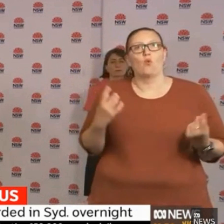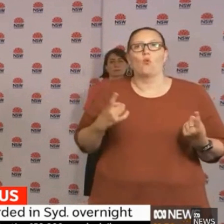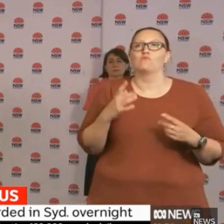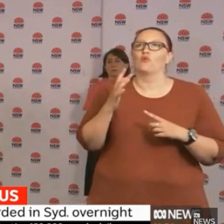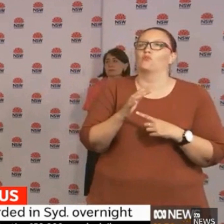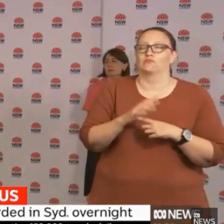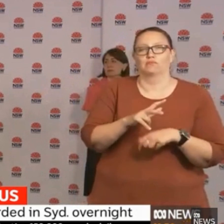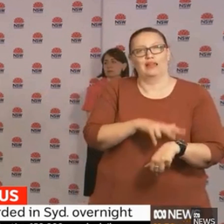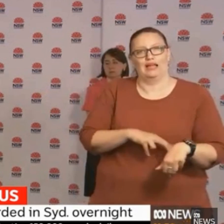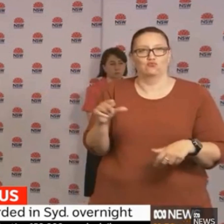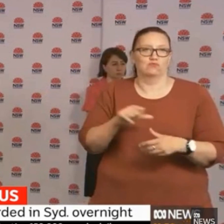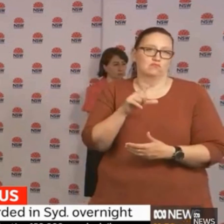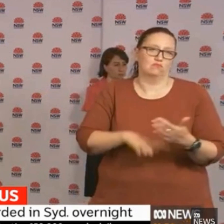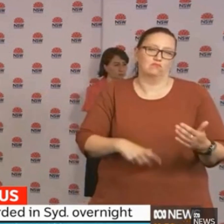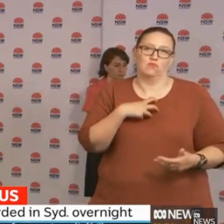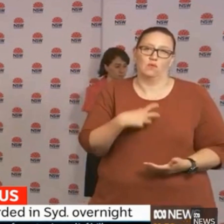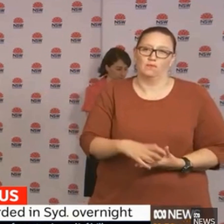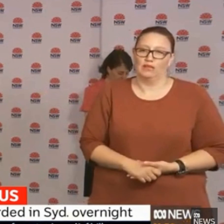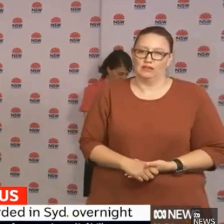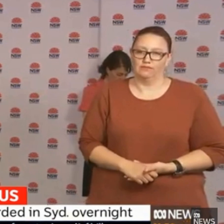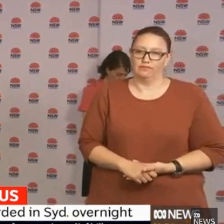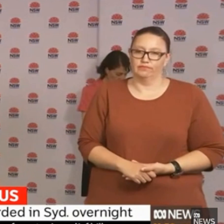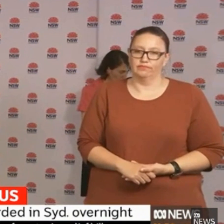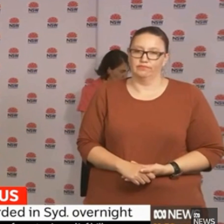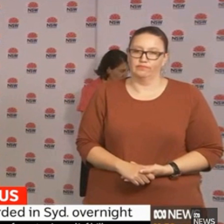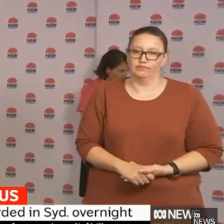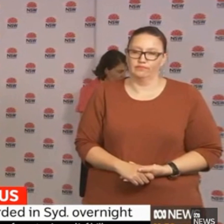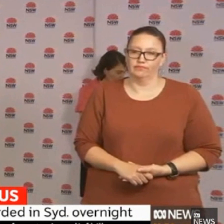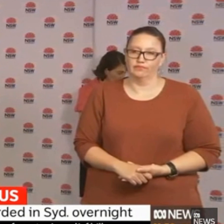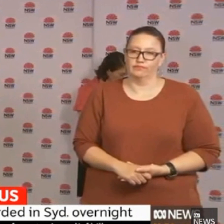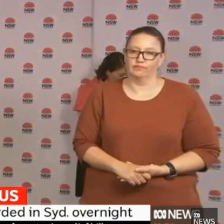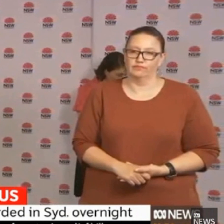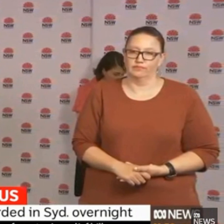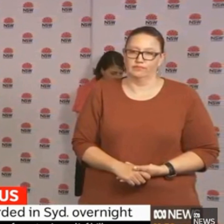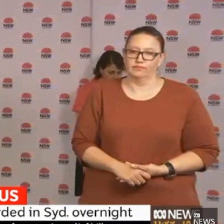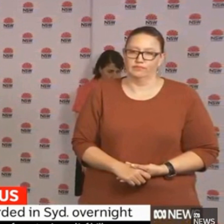where appropriate penalties should be applied. But I would say this, that